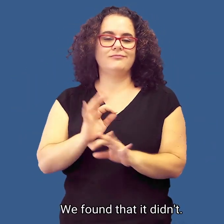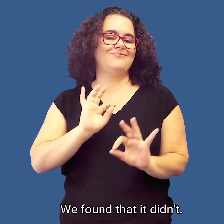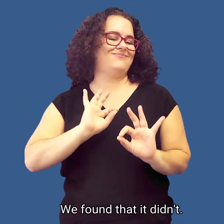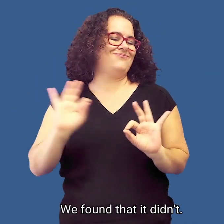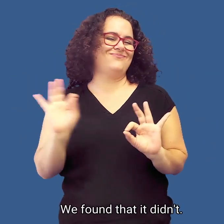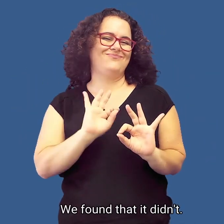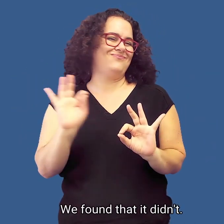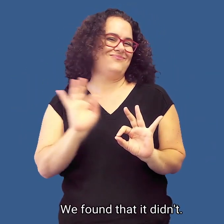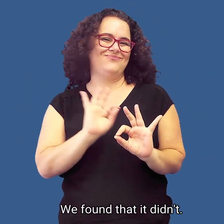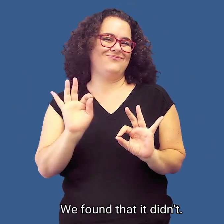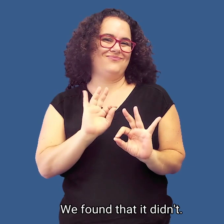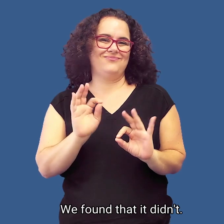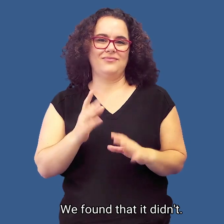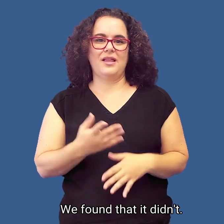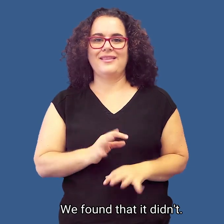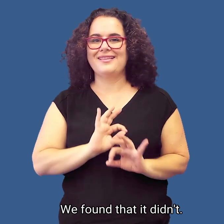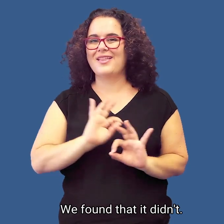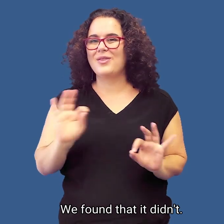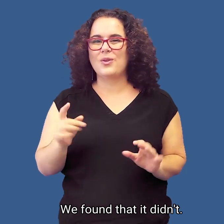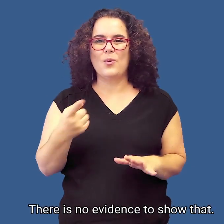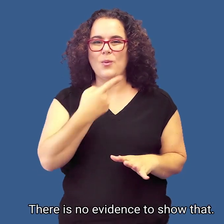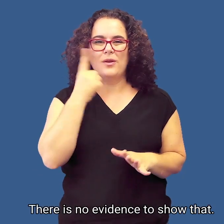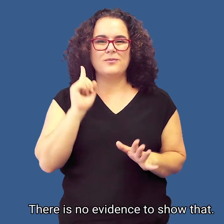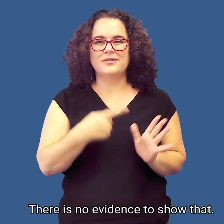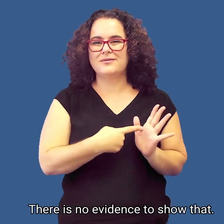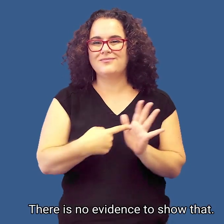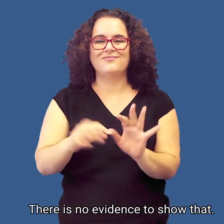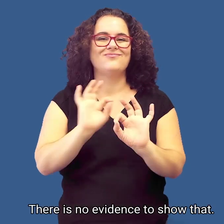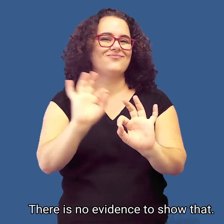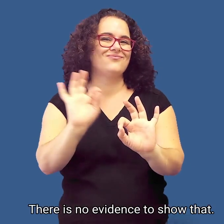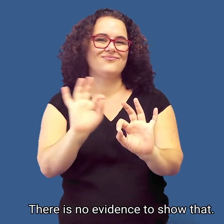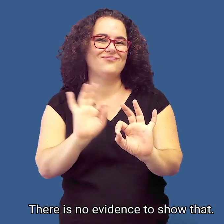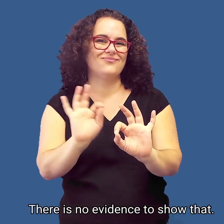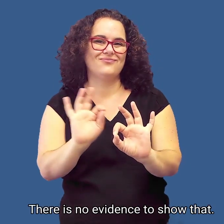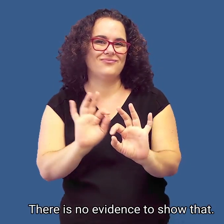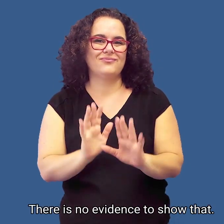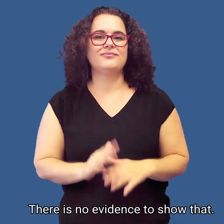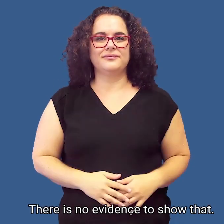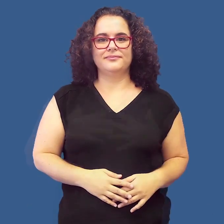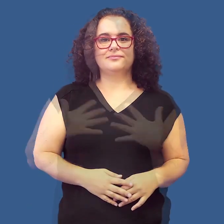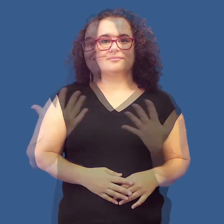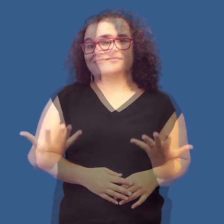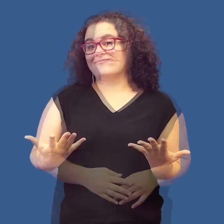We found that it didn't. There is no evidence to show that.